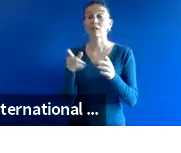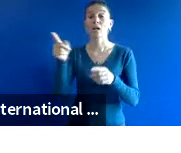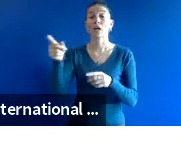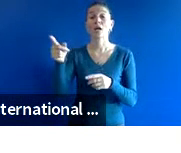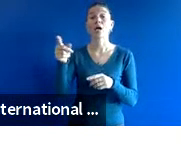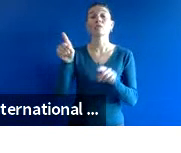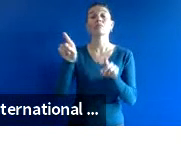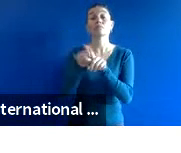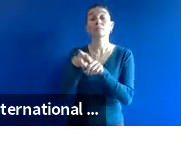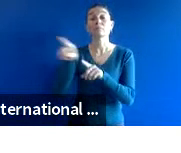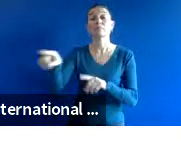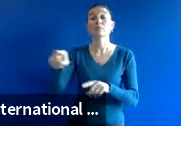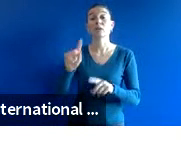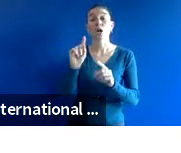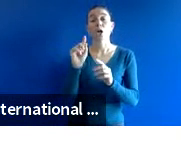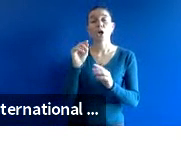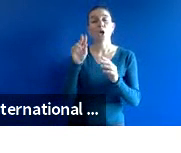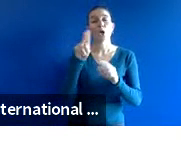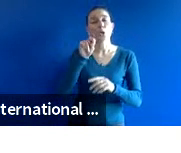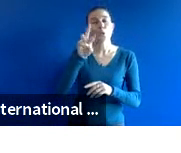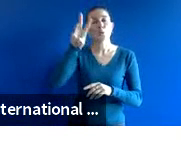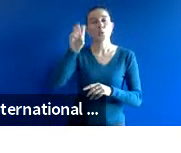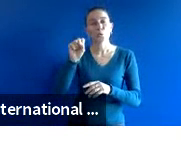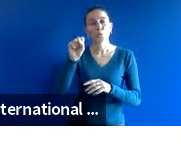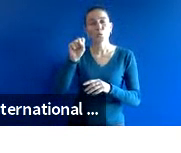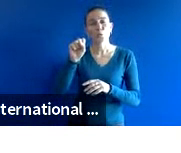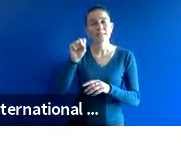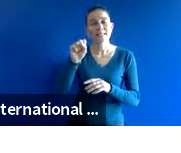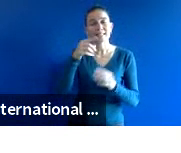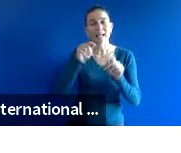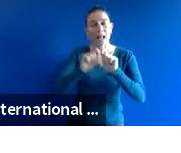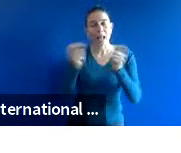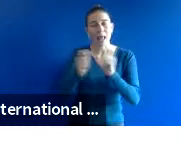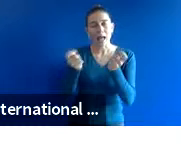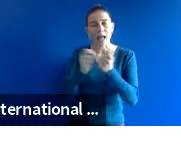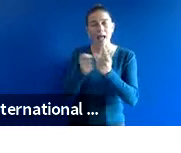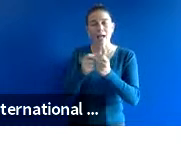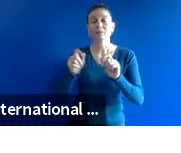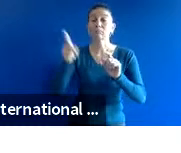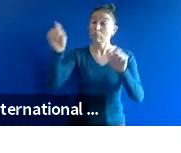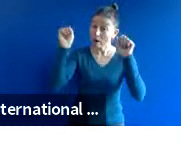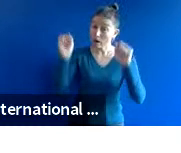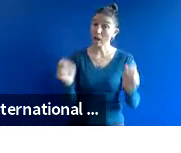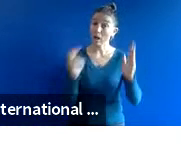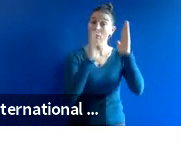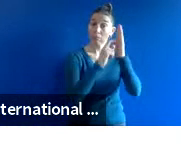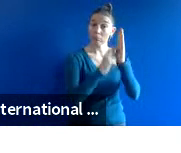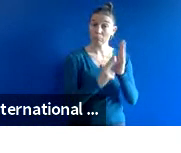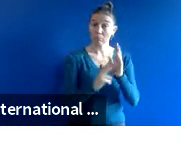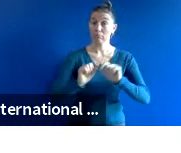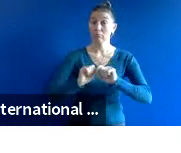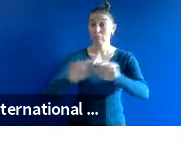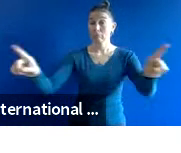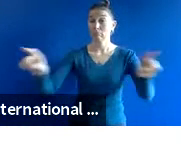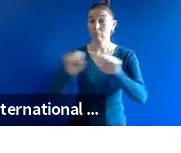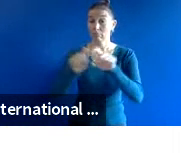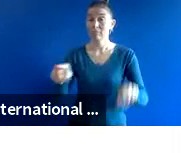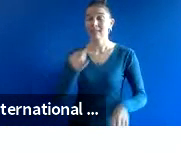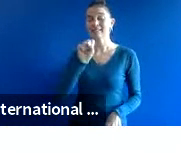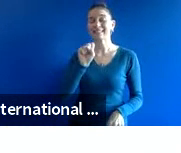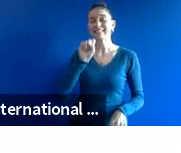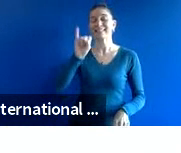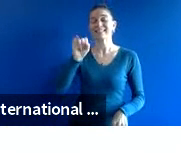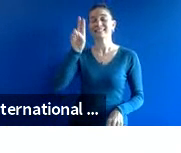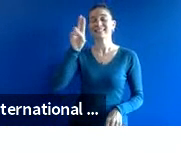the newsletter that you can subscribe to, where you will be updated on all the projects of inclusive mobility and